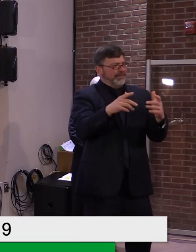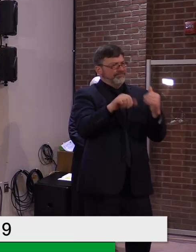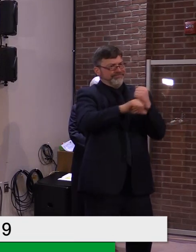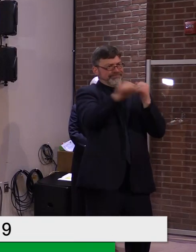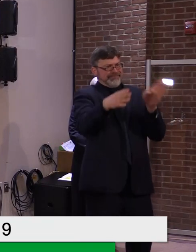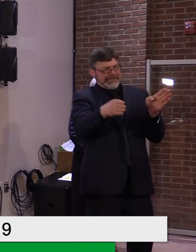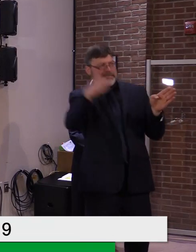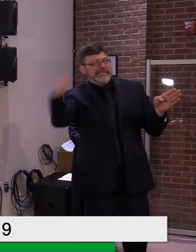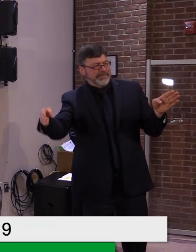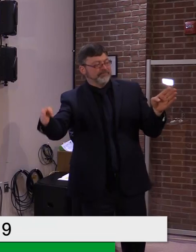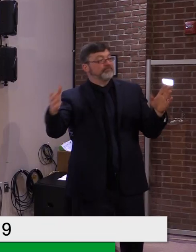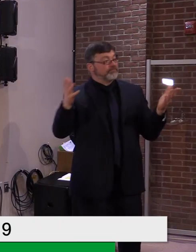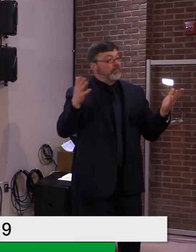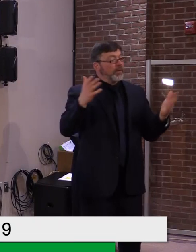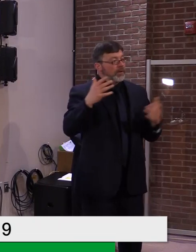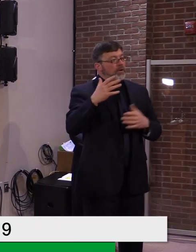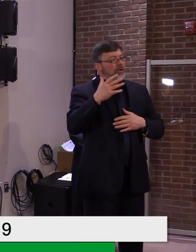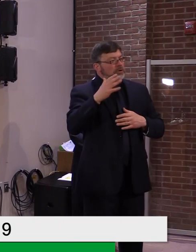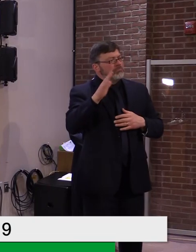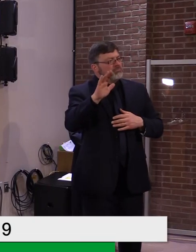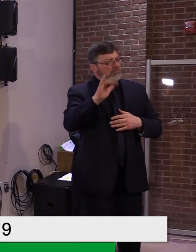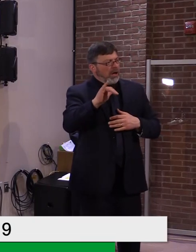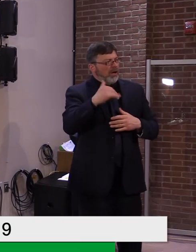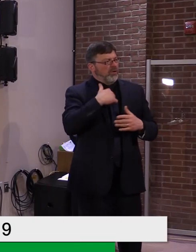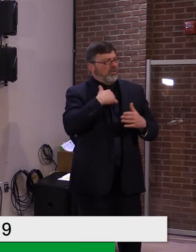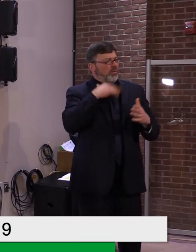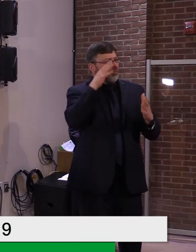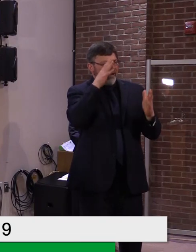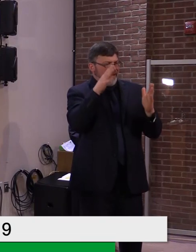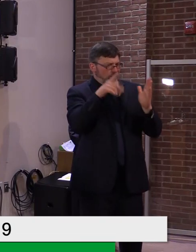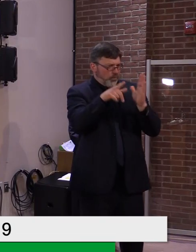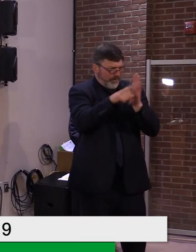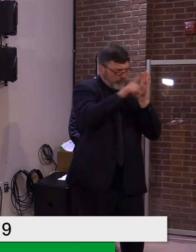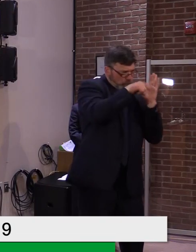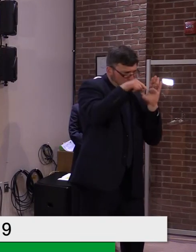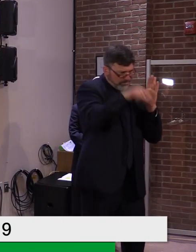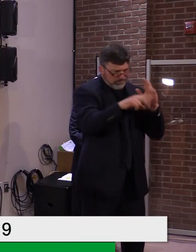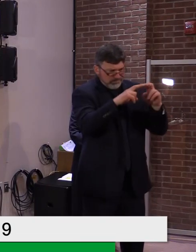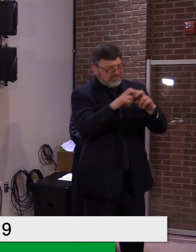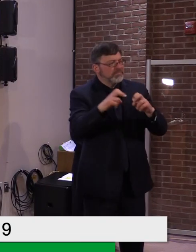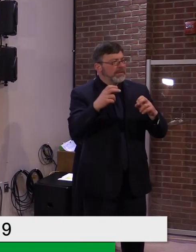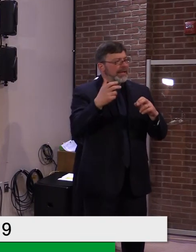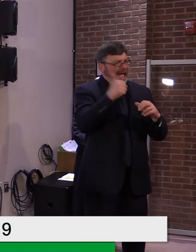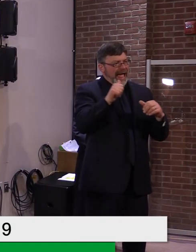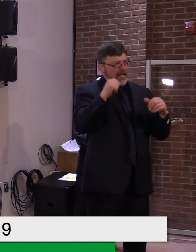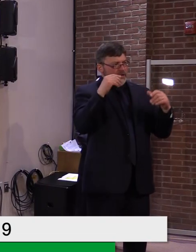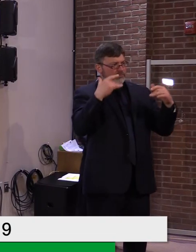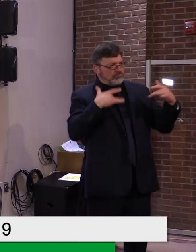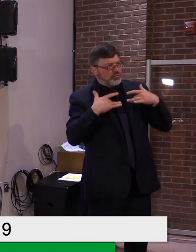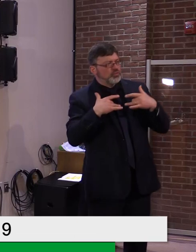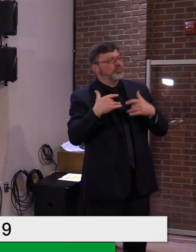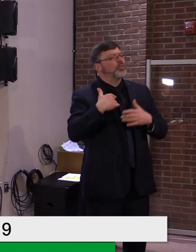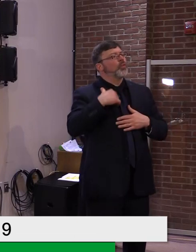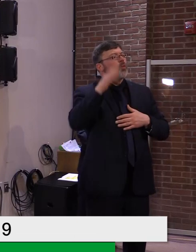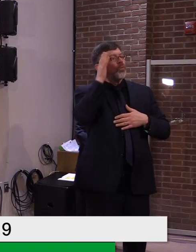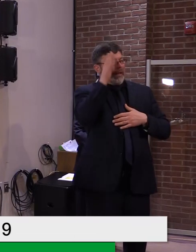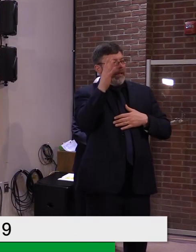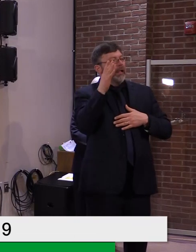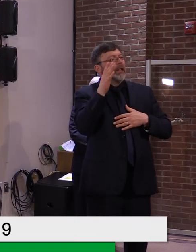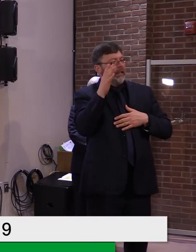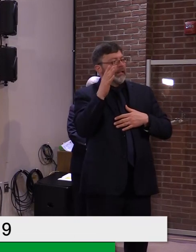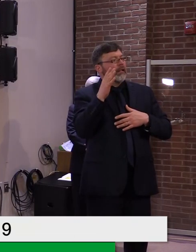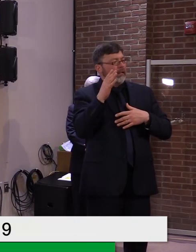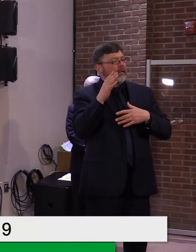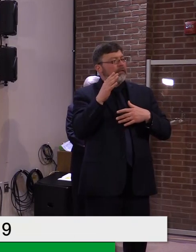any concern about that, and we may address it or we may not. But I'll certainly take it back to the folks at